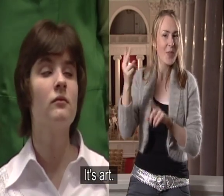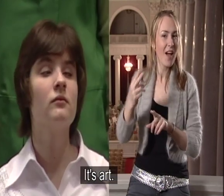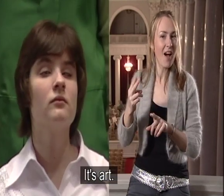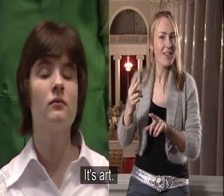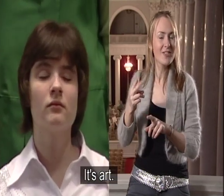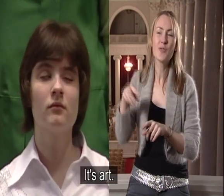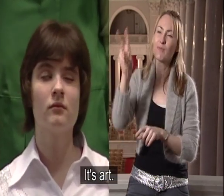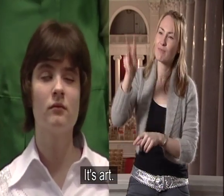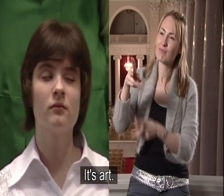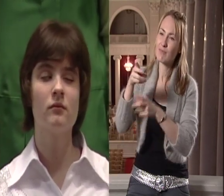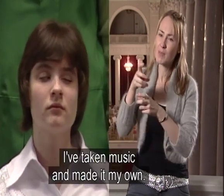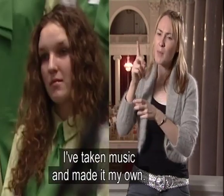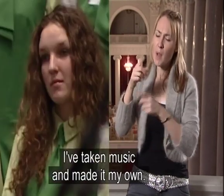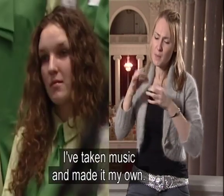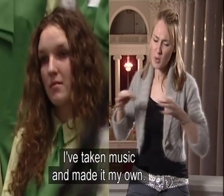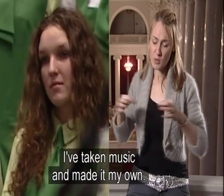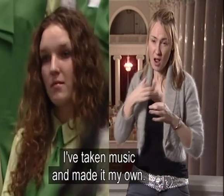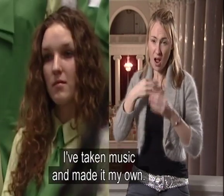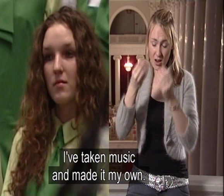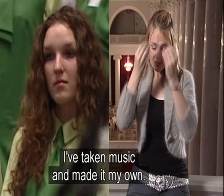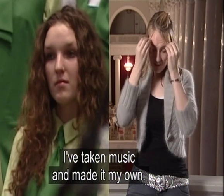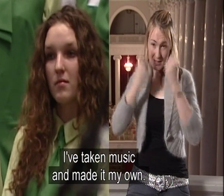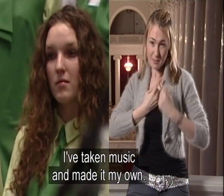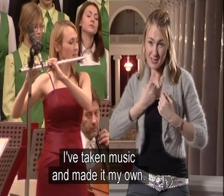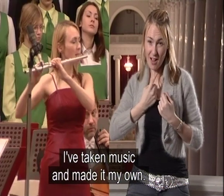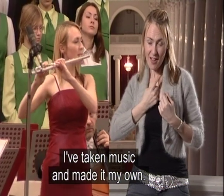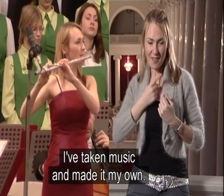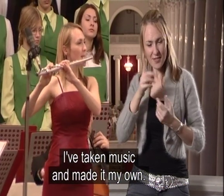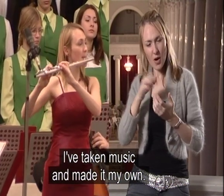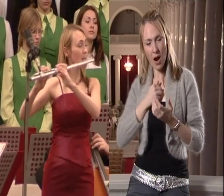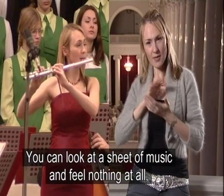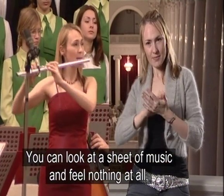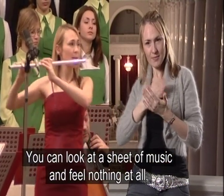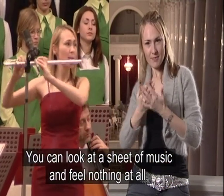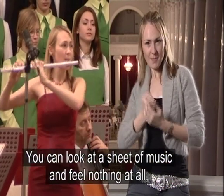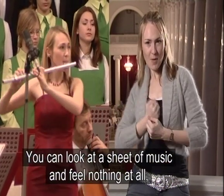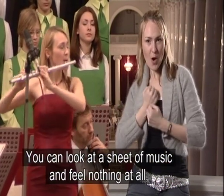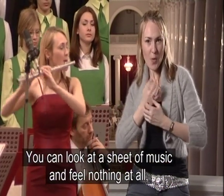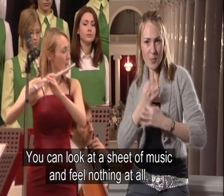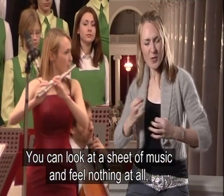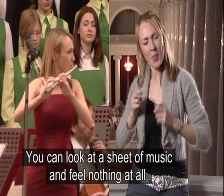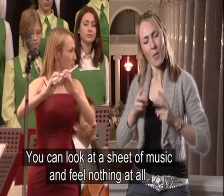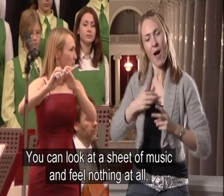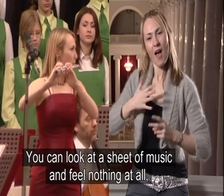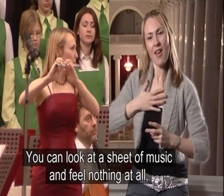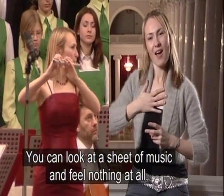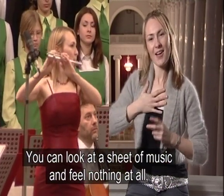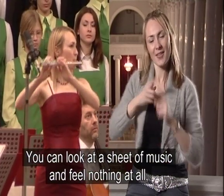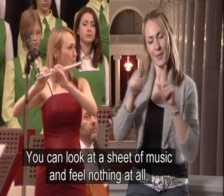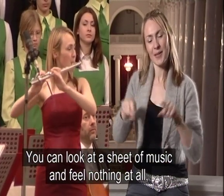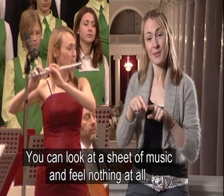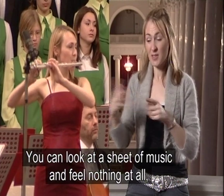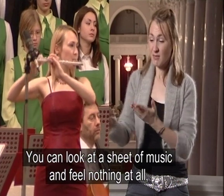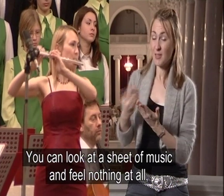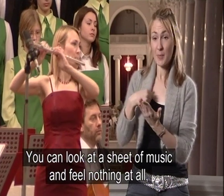art. I've taken music and made it my own. You can look at the truth of music and feel nothing